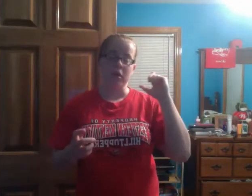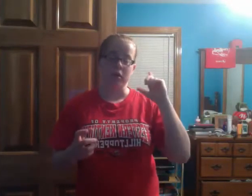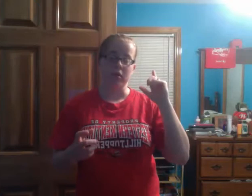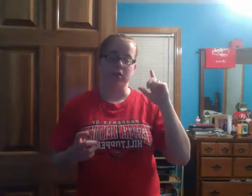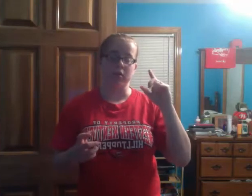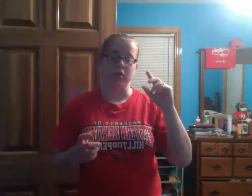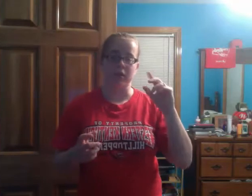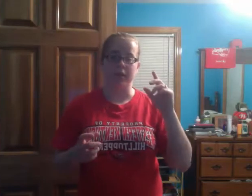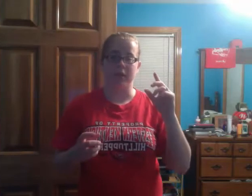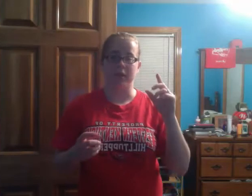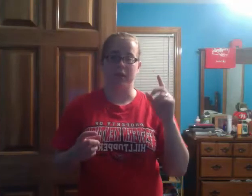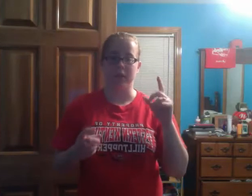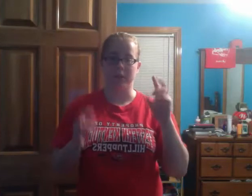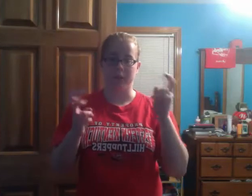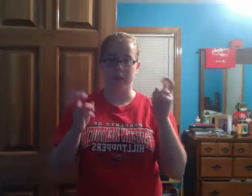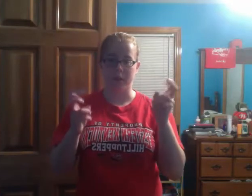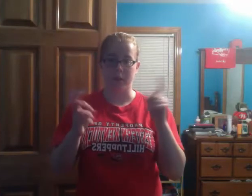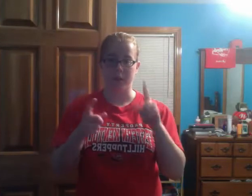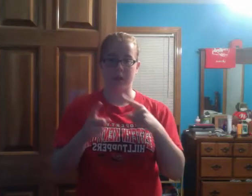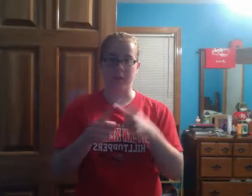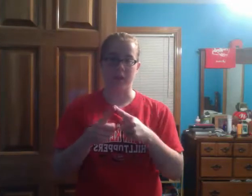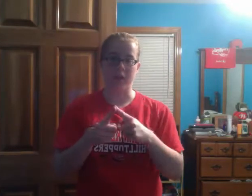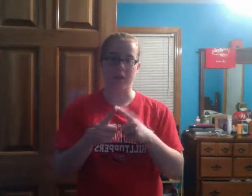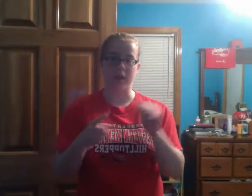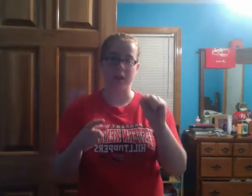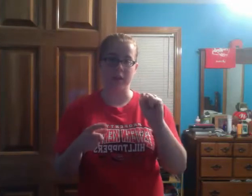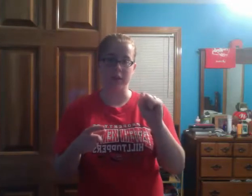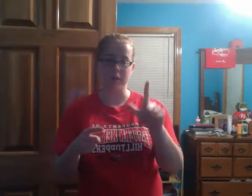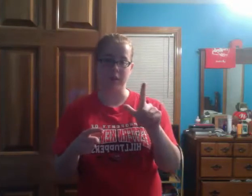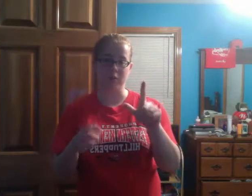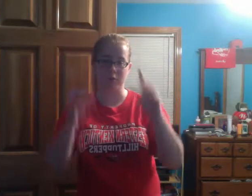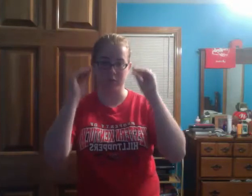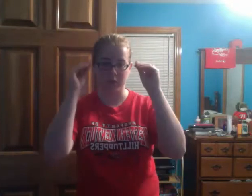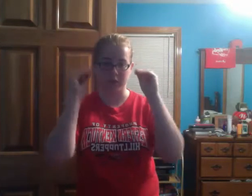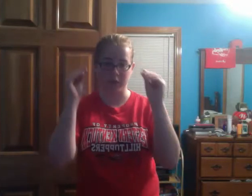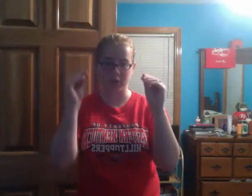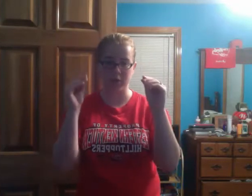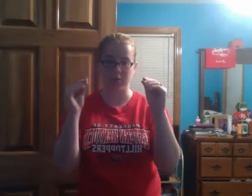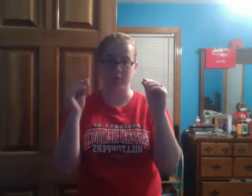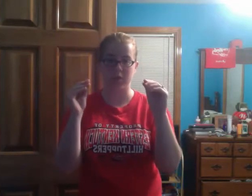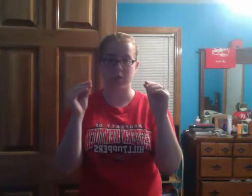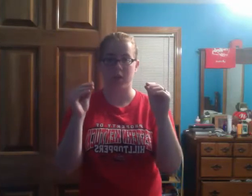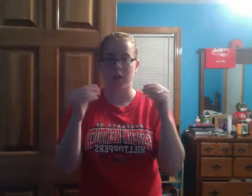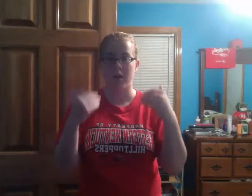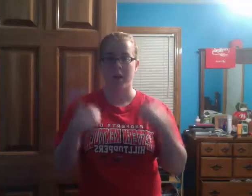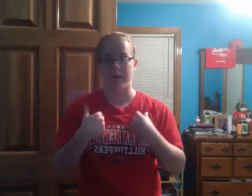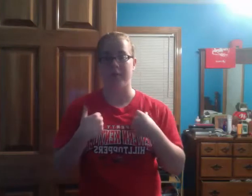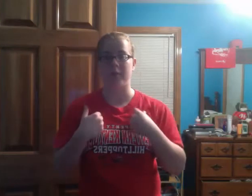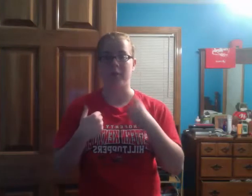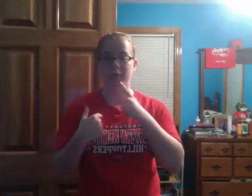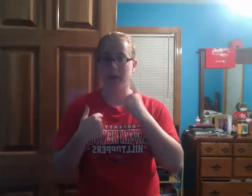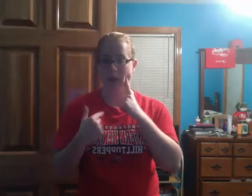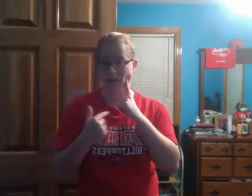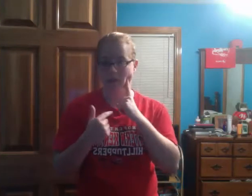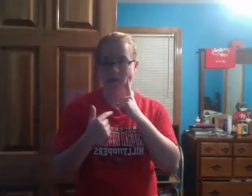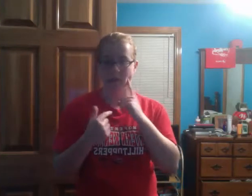was the topic about ASL teachers have to be deaf